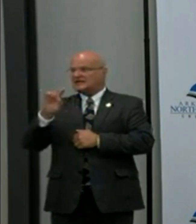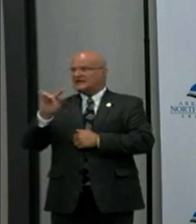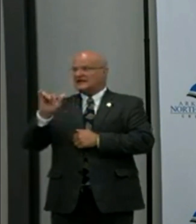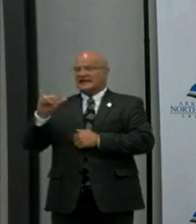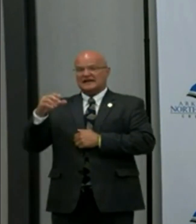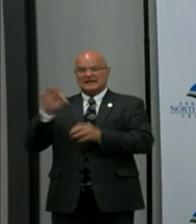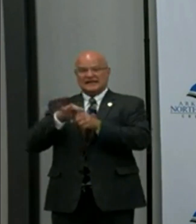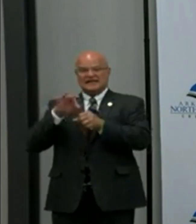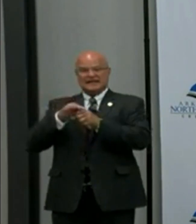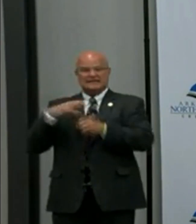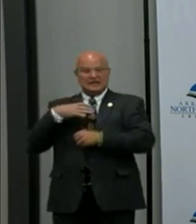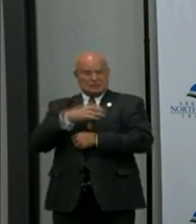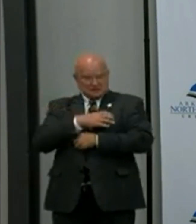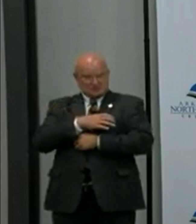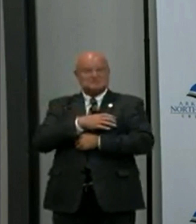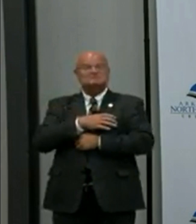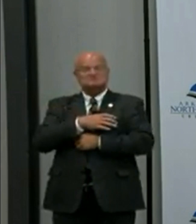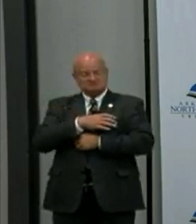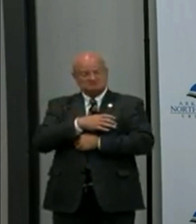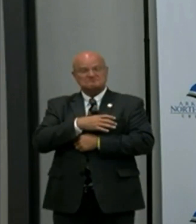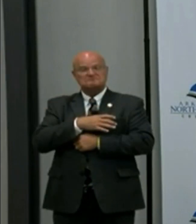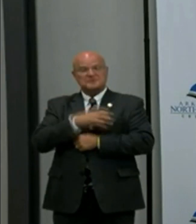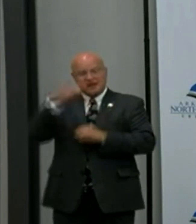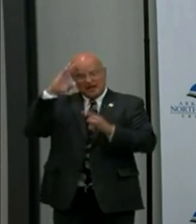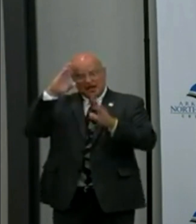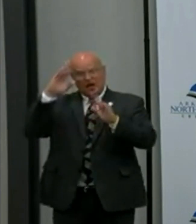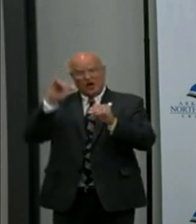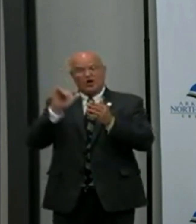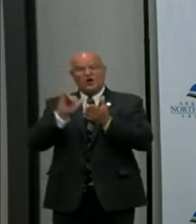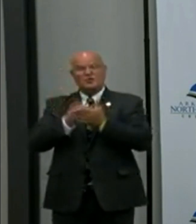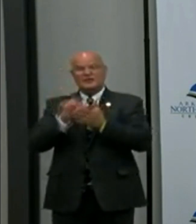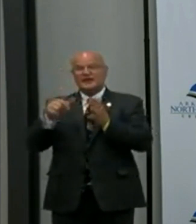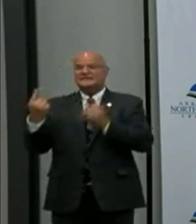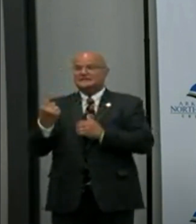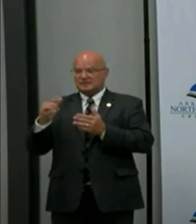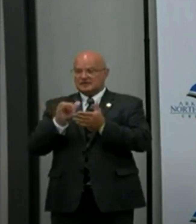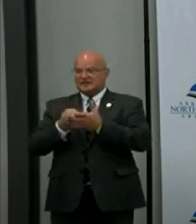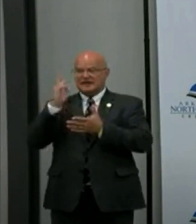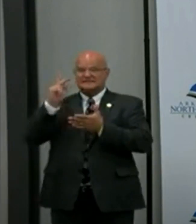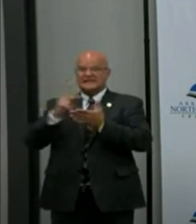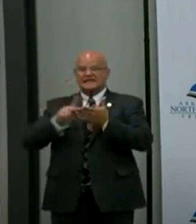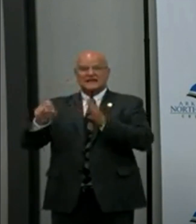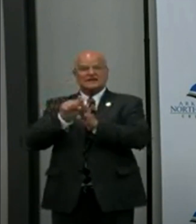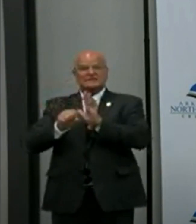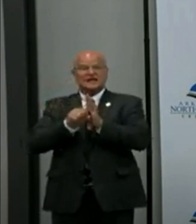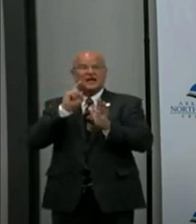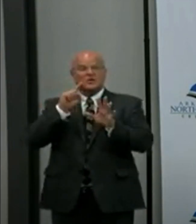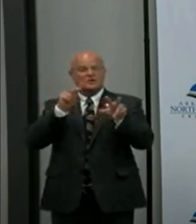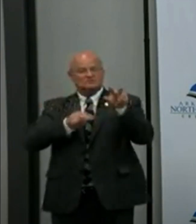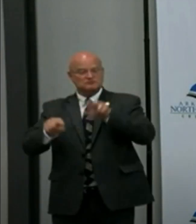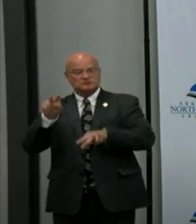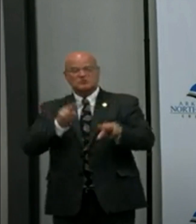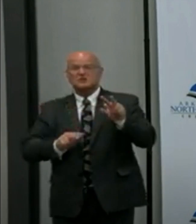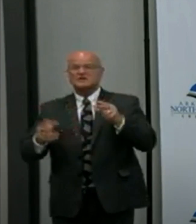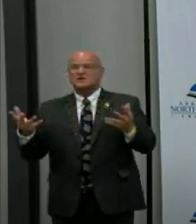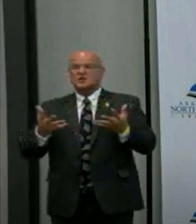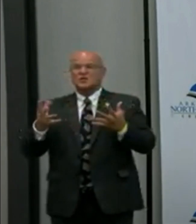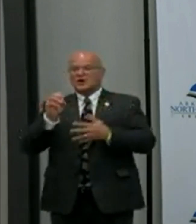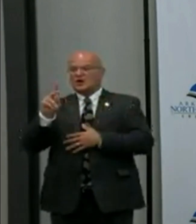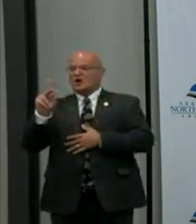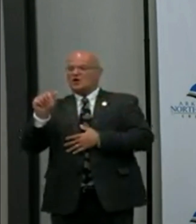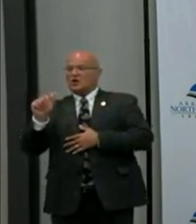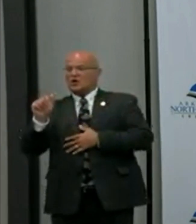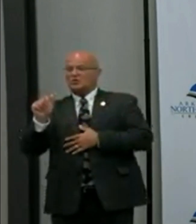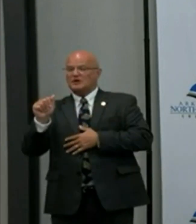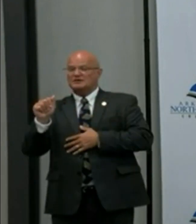election commissioners. So I hope that that's something that the Secretary of State will take a look at as to what Oklahoma